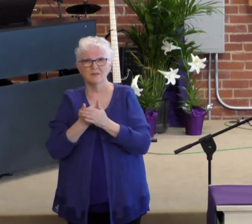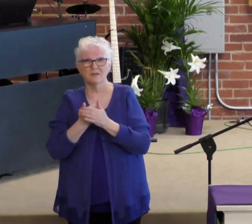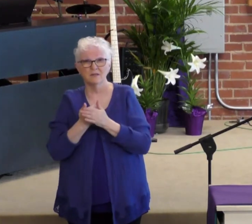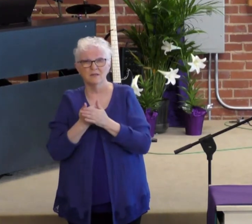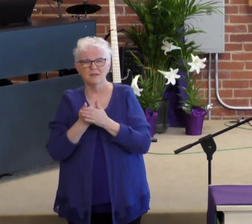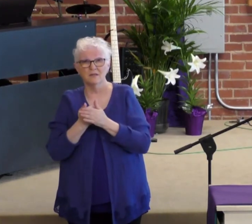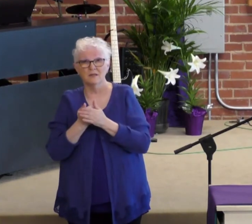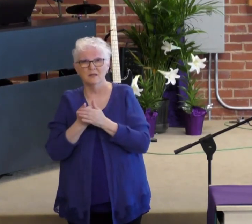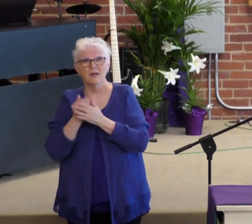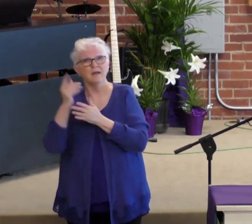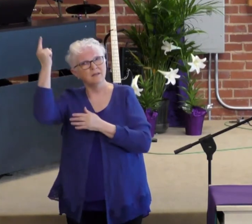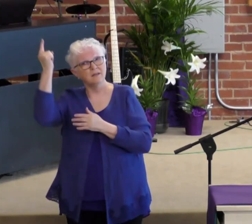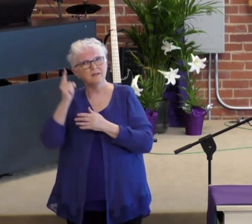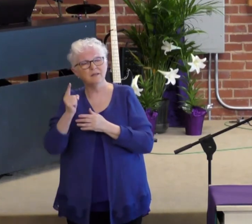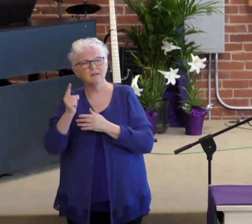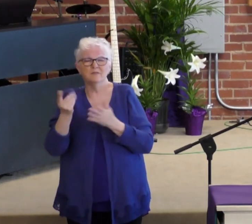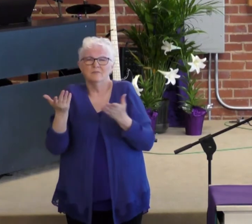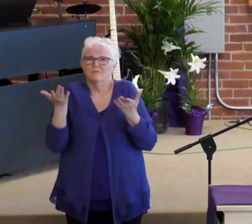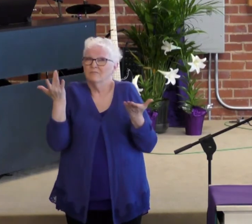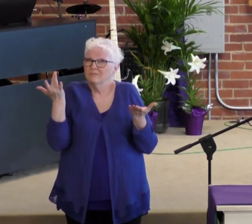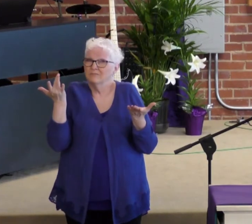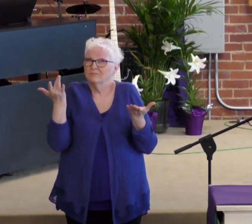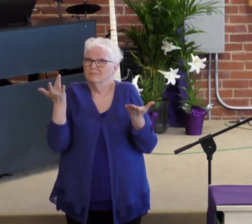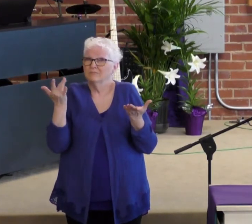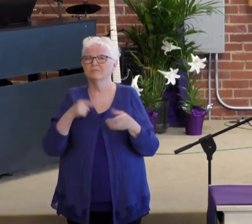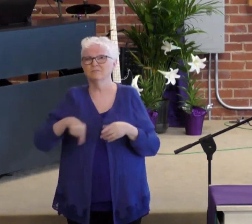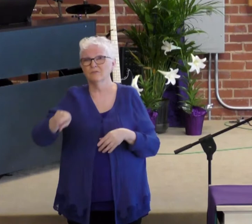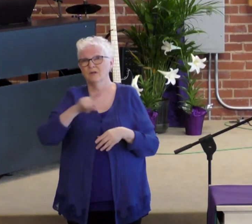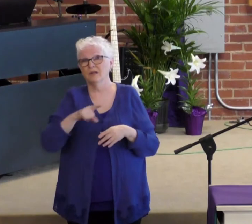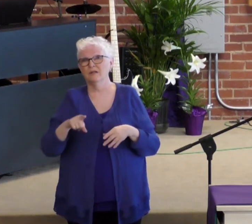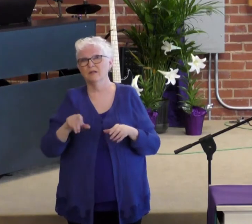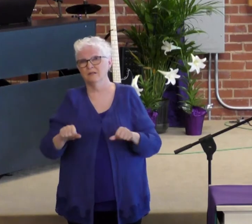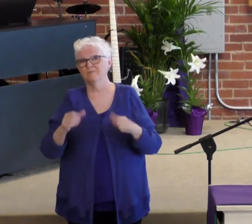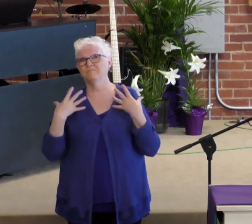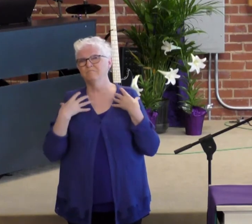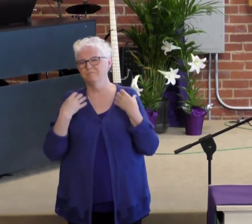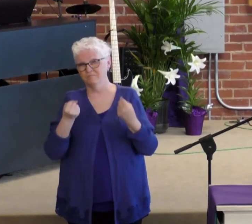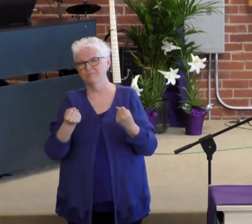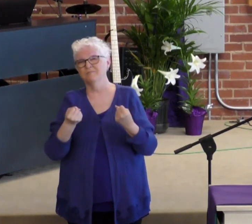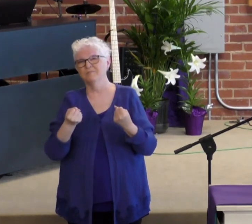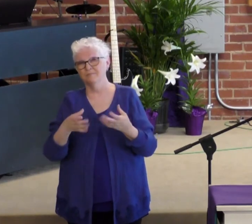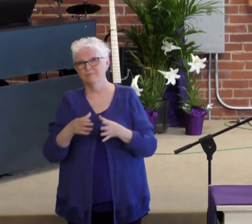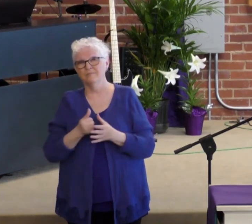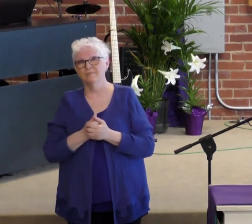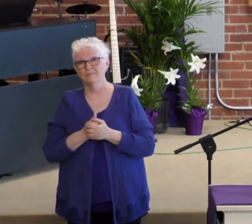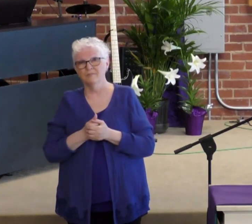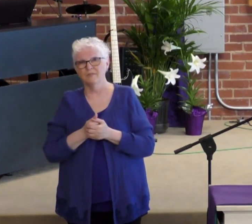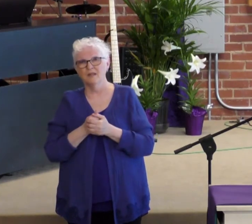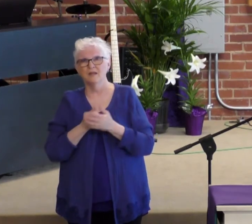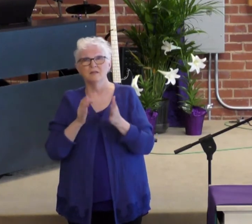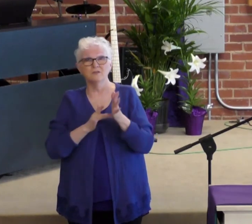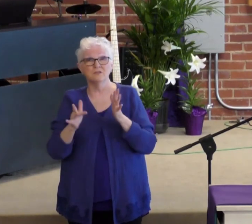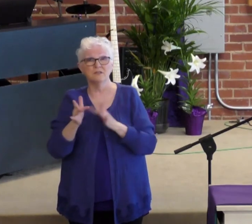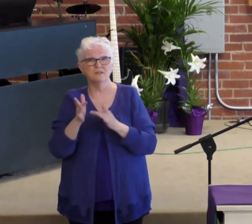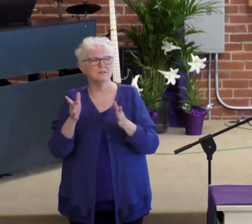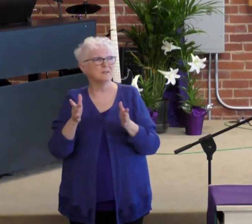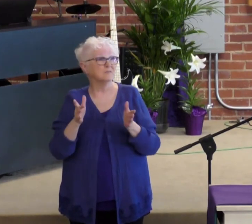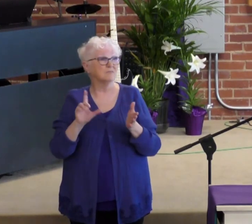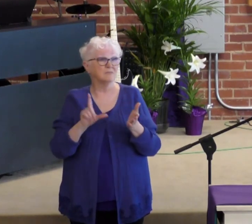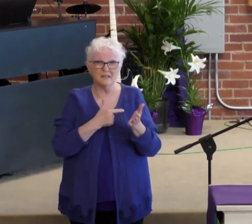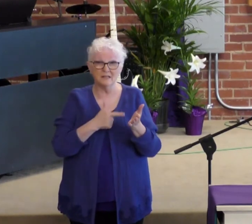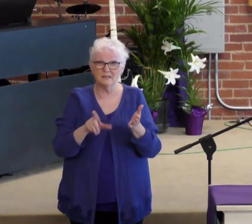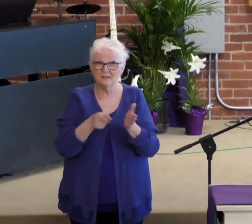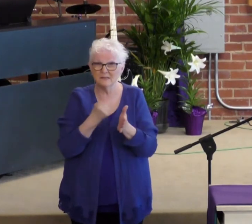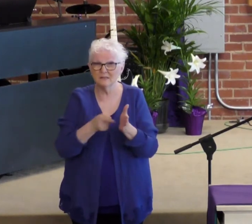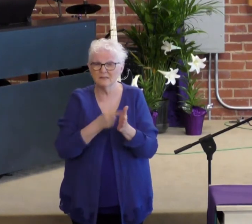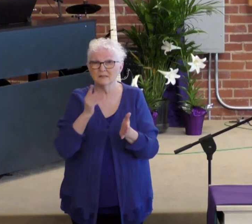we might find healing. Landon sometimes sing that song, I claim the blood. I claim the